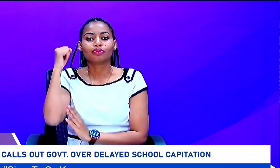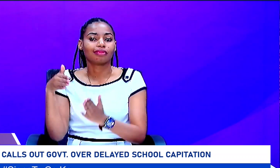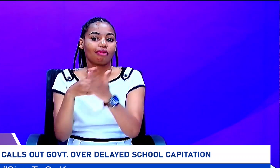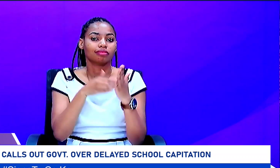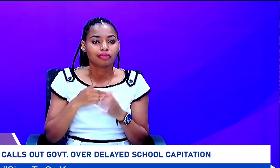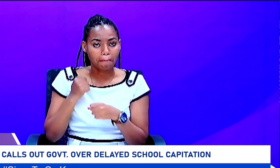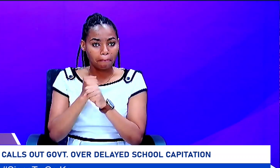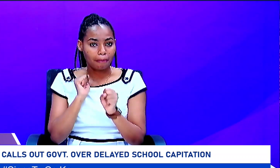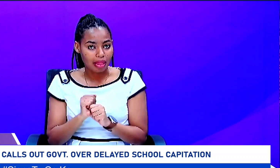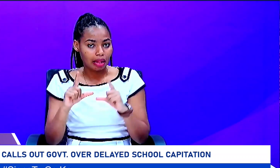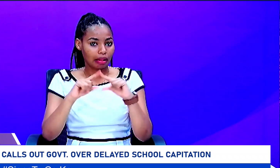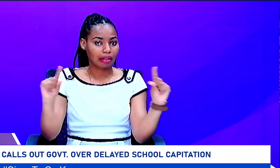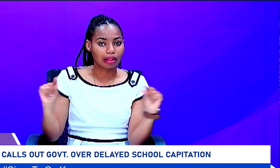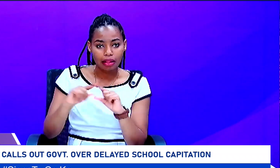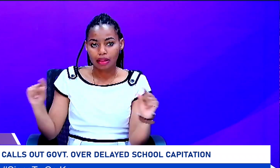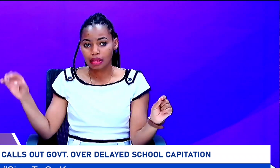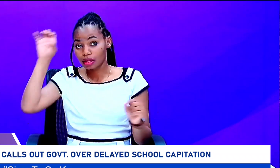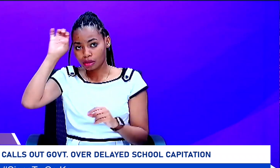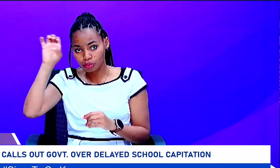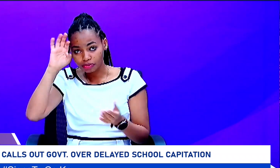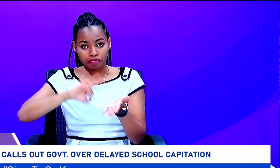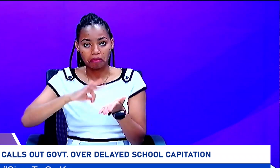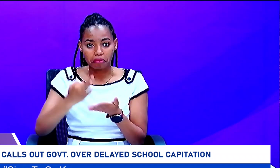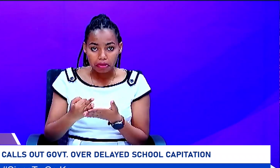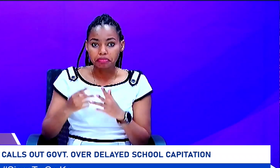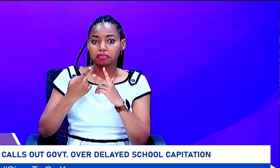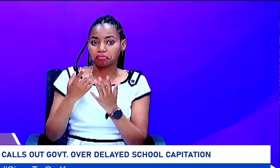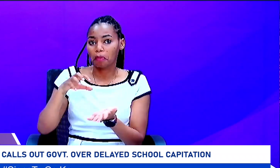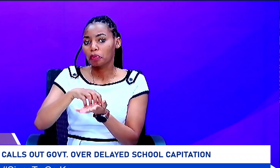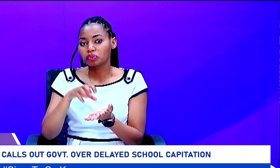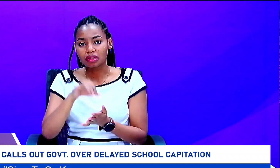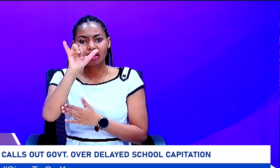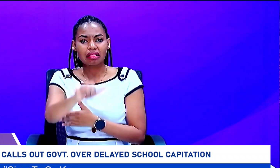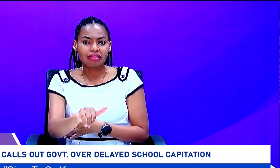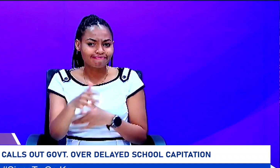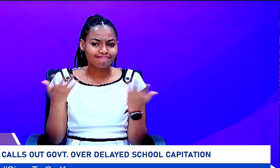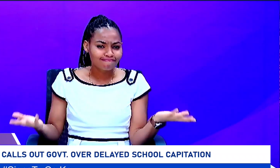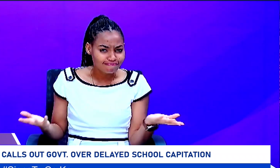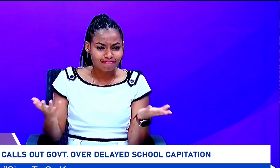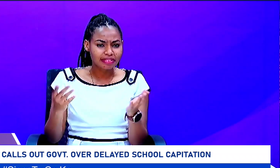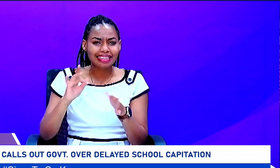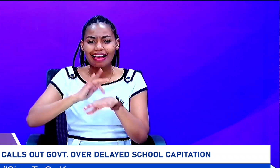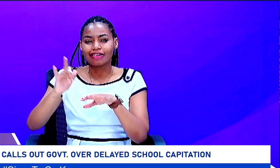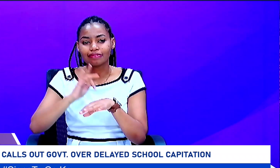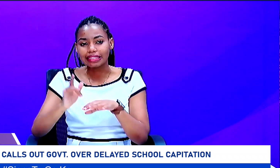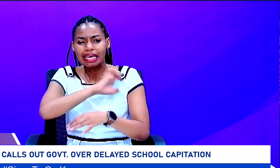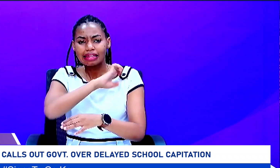statements on education funding, stating that such remarks undermine the efforts to provide free